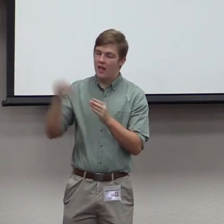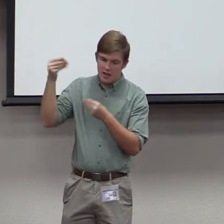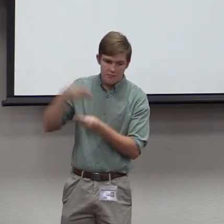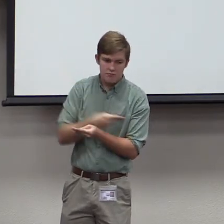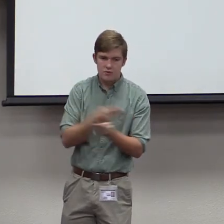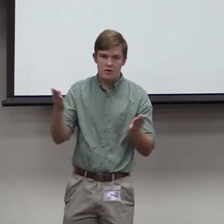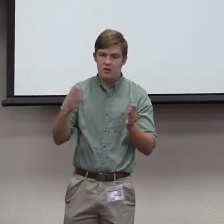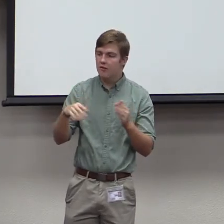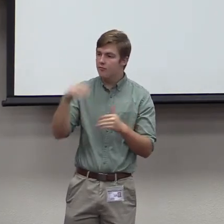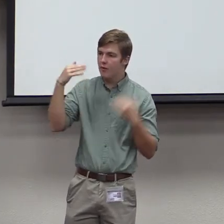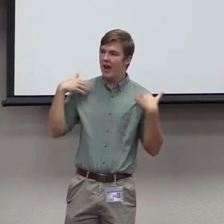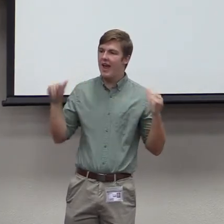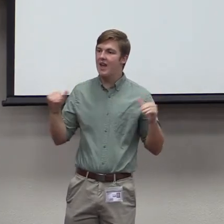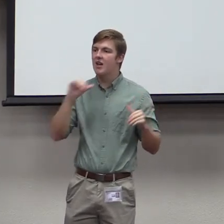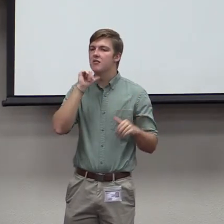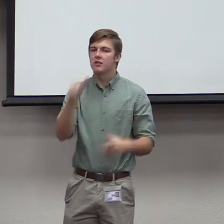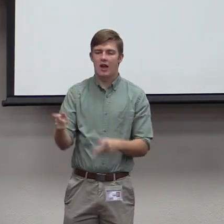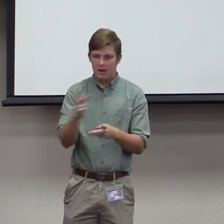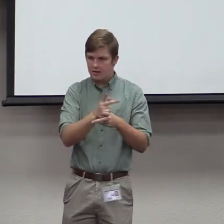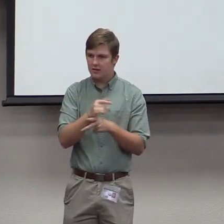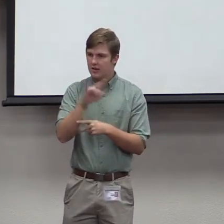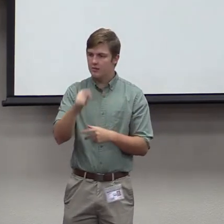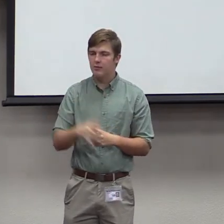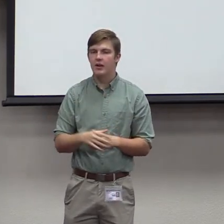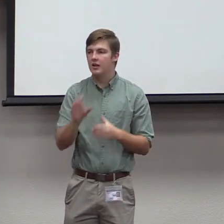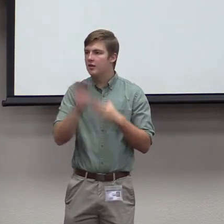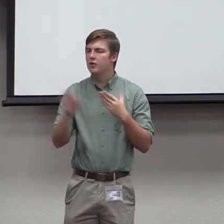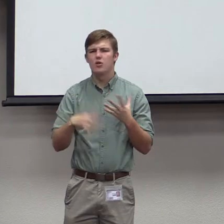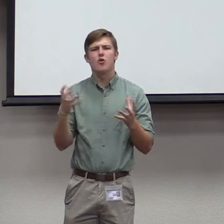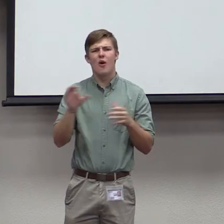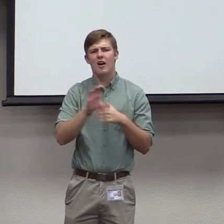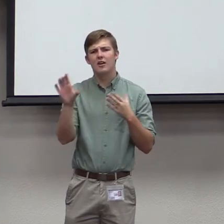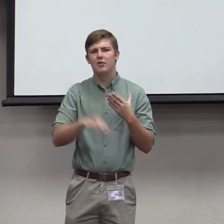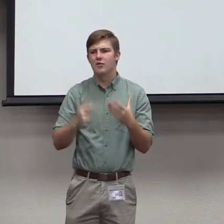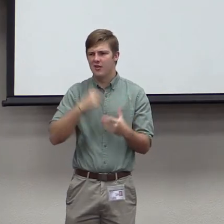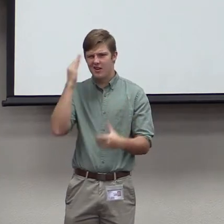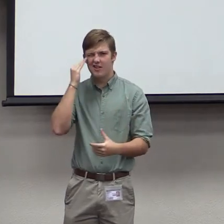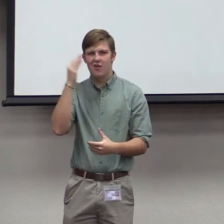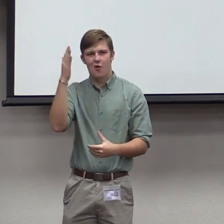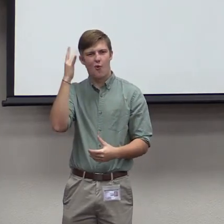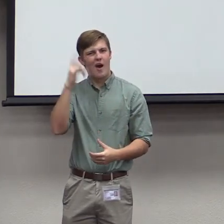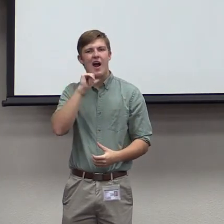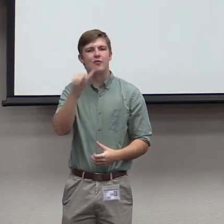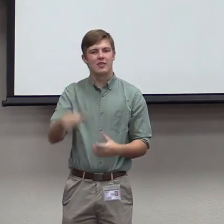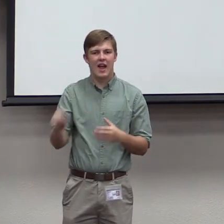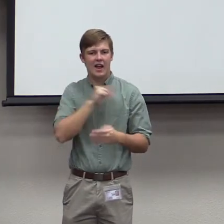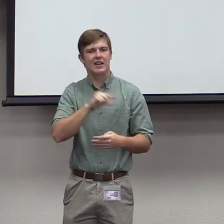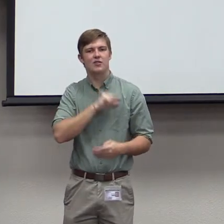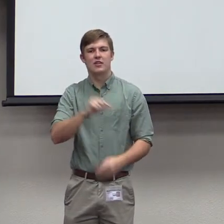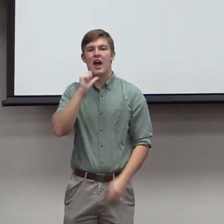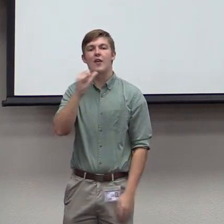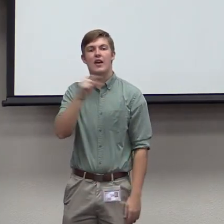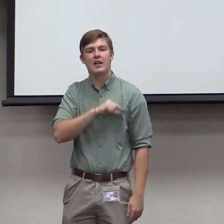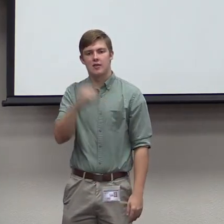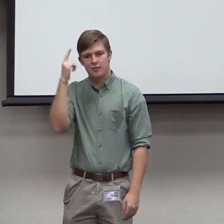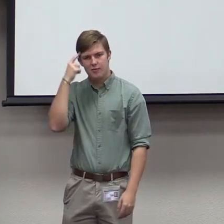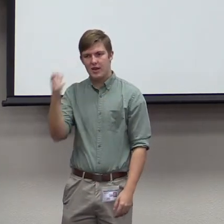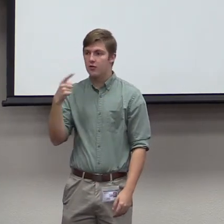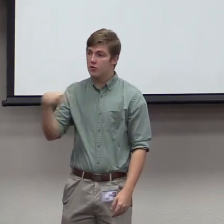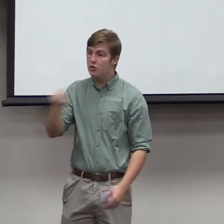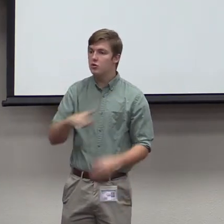and did not keep it. There's your conclusion. You want a conclusion? You want to know why I'm not guilty? I'm not guilty because you killed